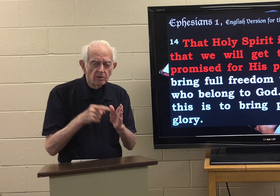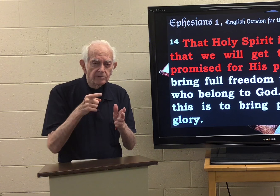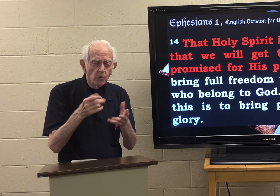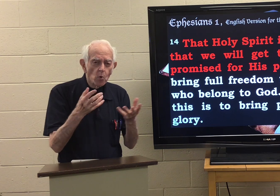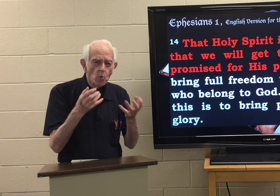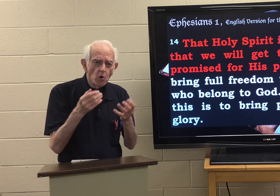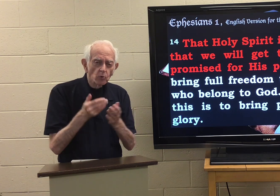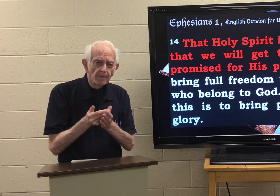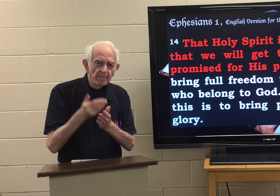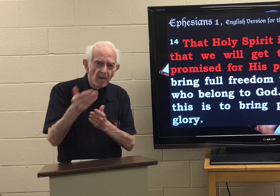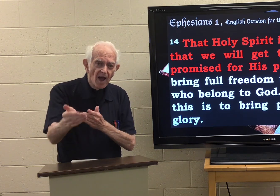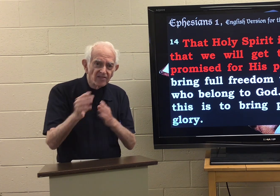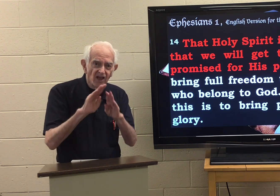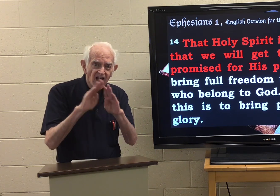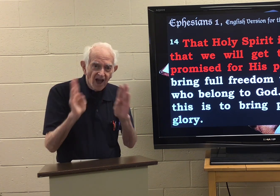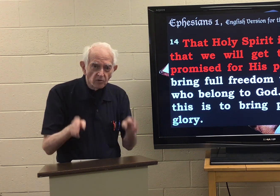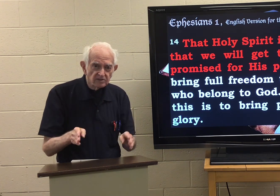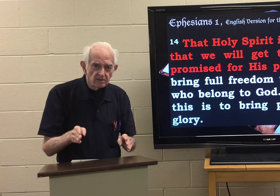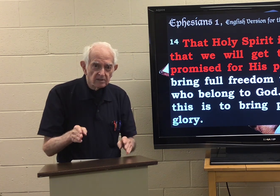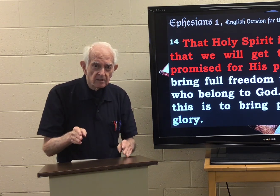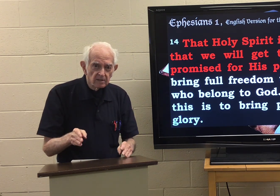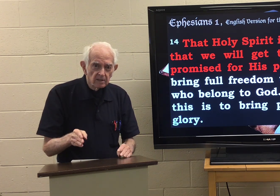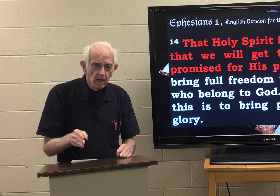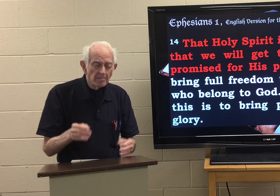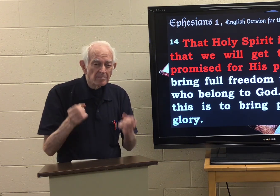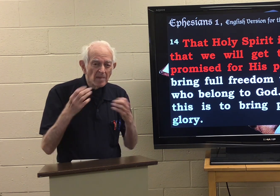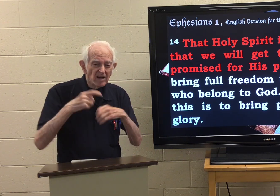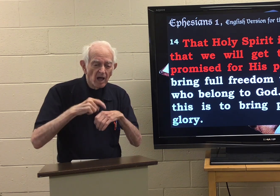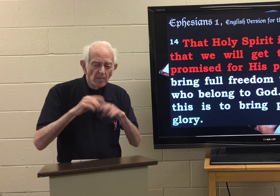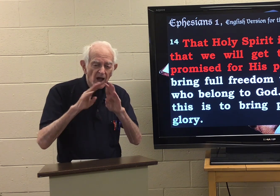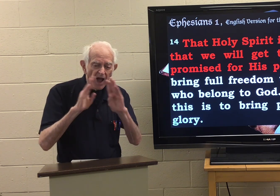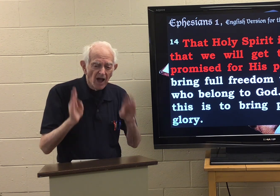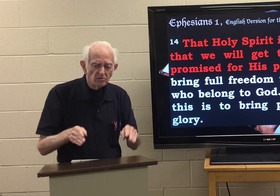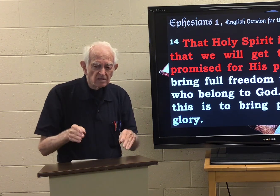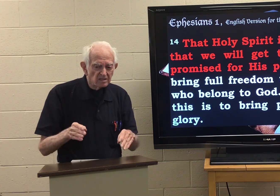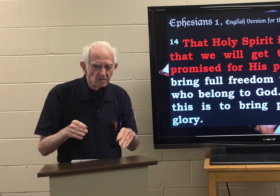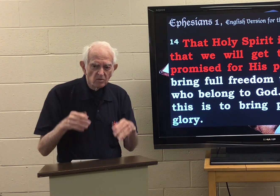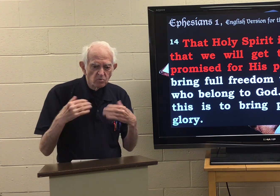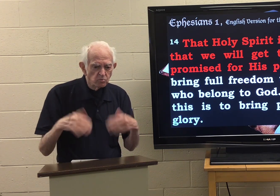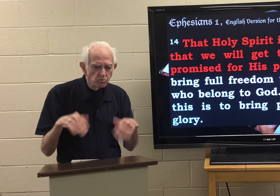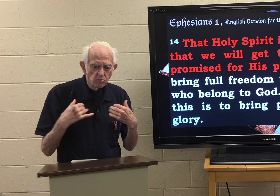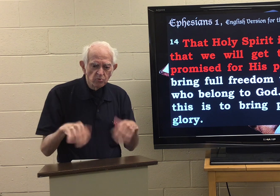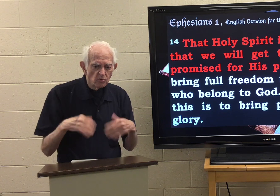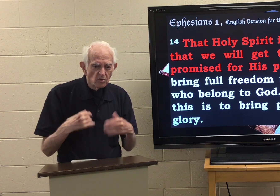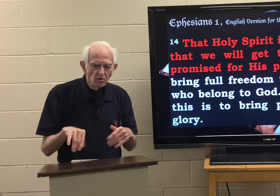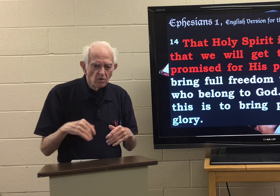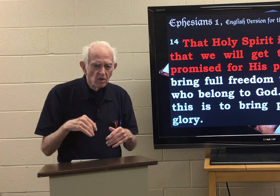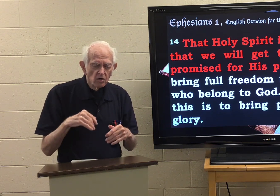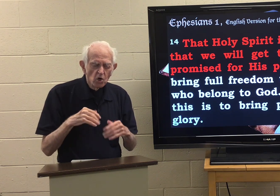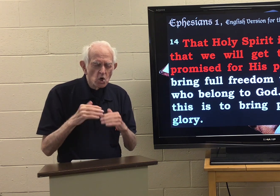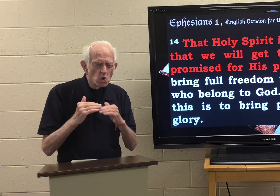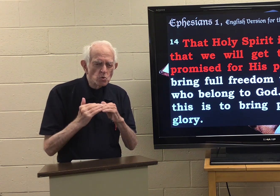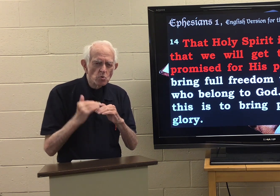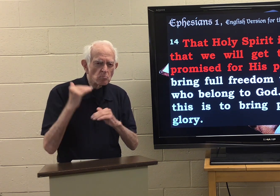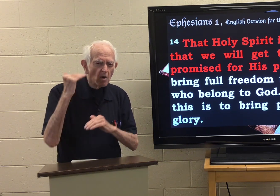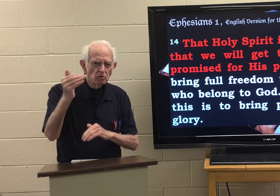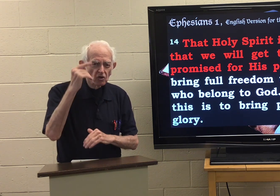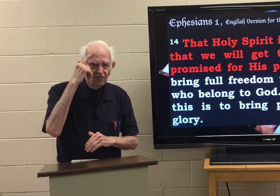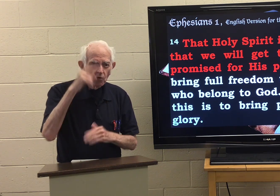That shows that you want to buy the house. Many times a house is too